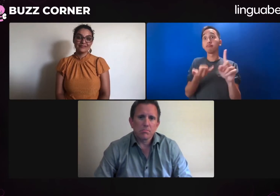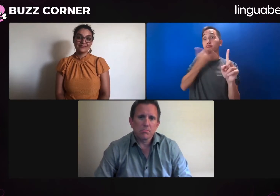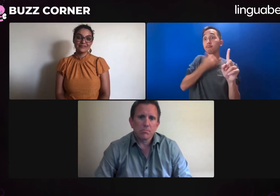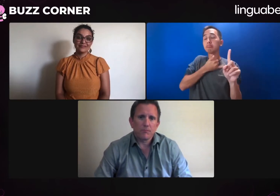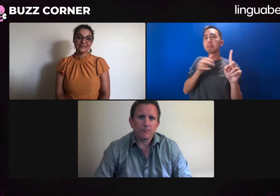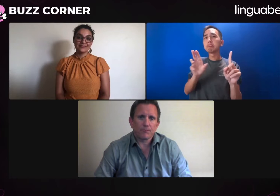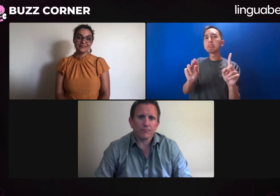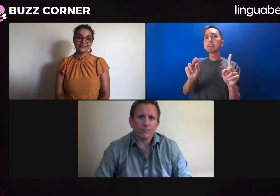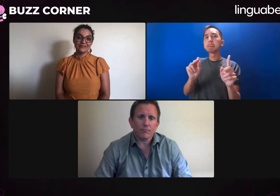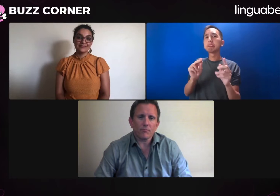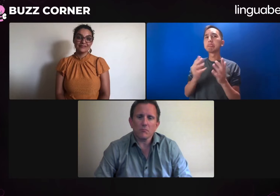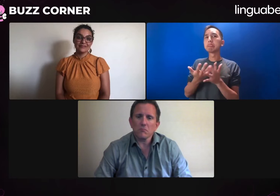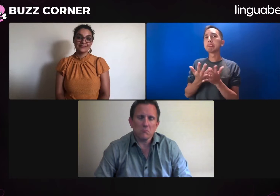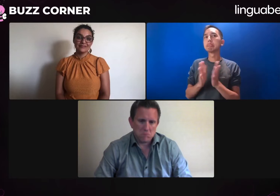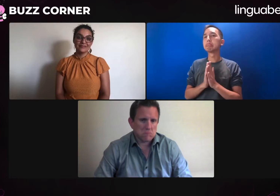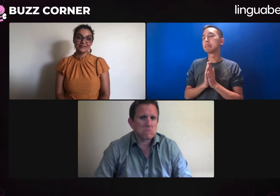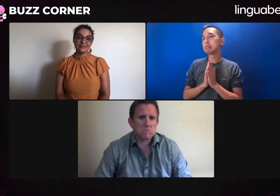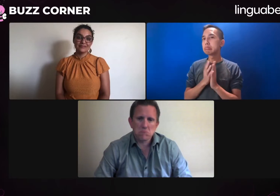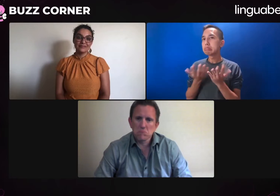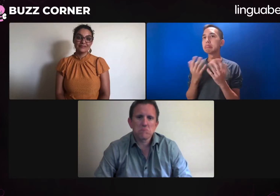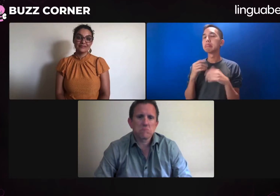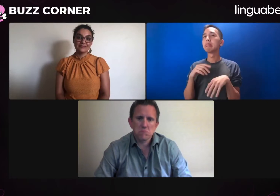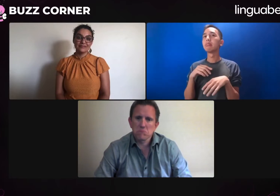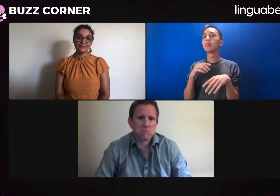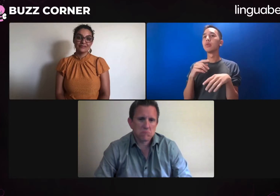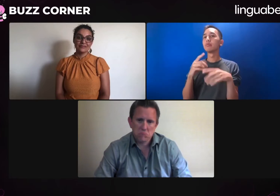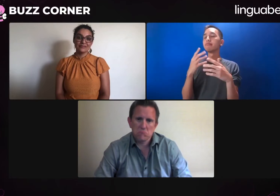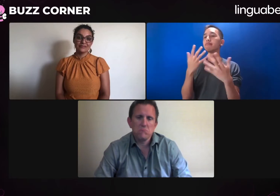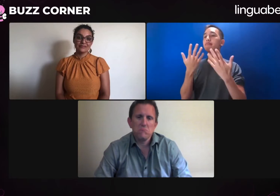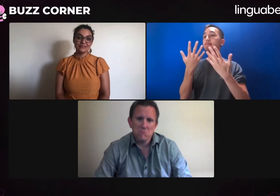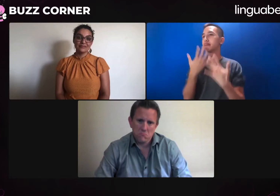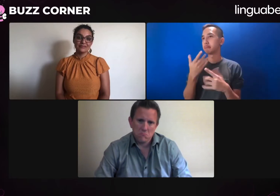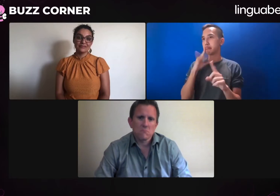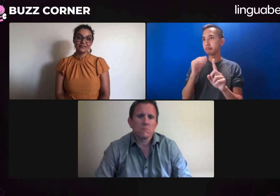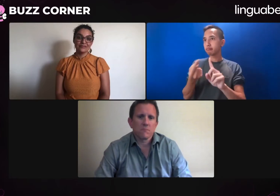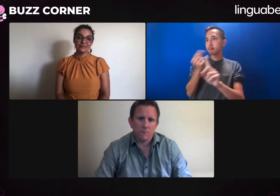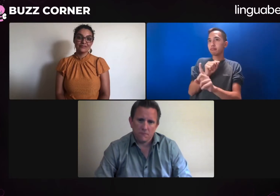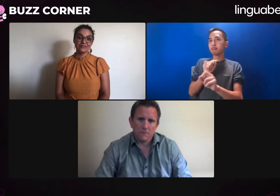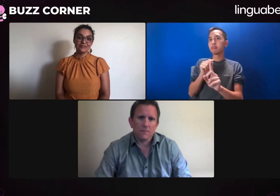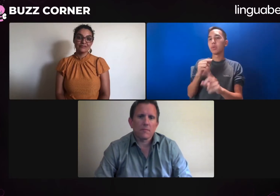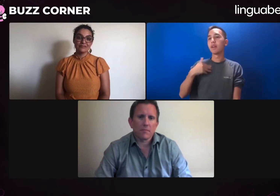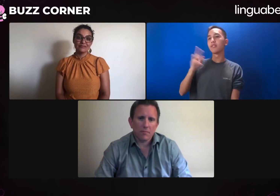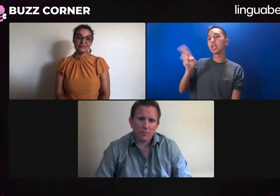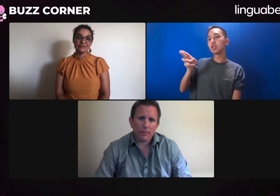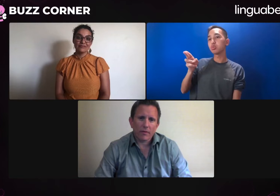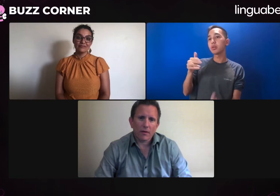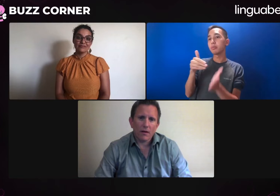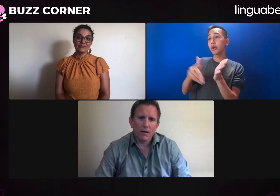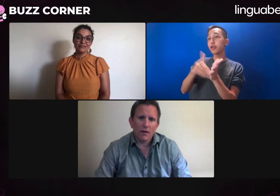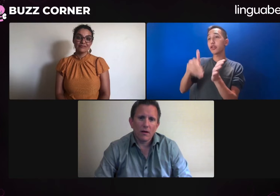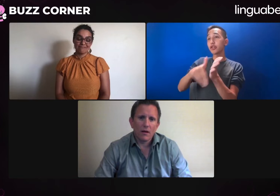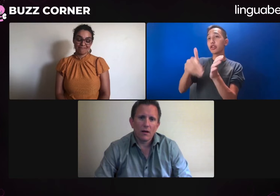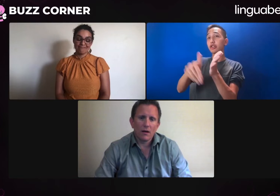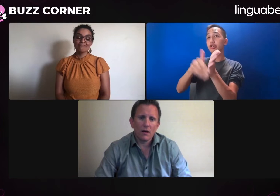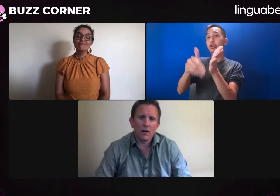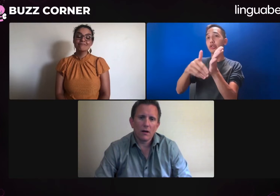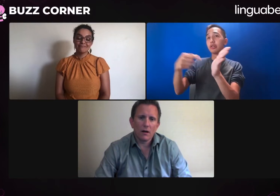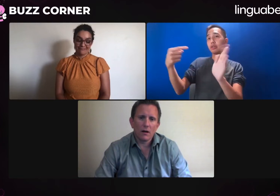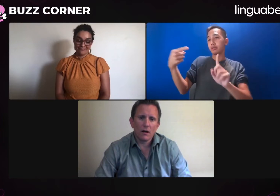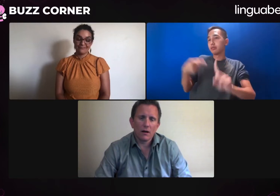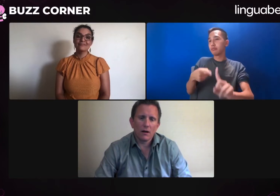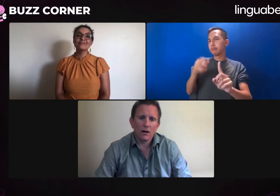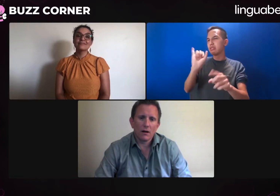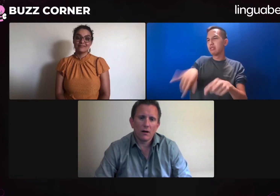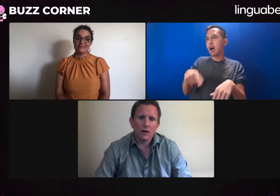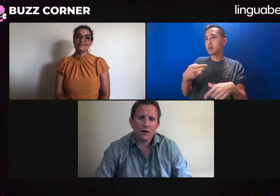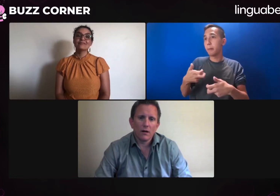feel like that person was wrong in their response, the deaf person that is. I mean, unfortunately, there's